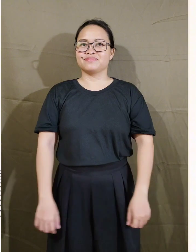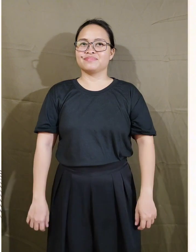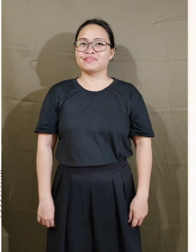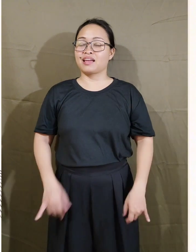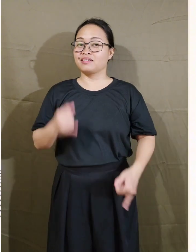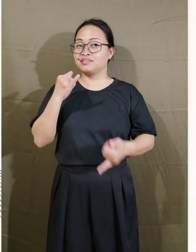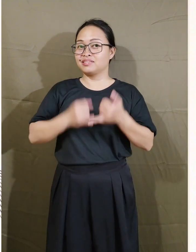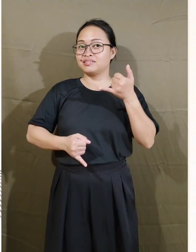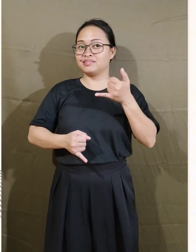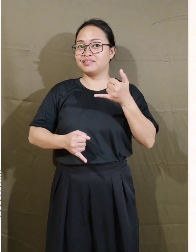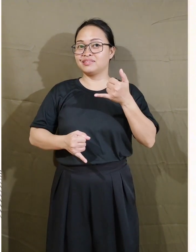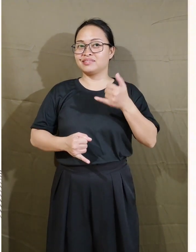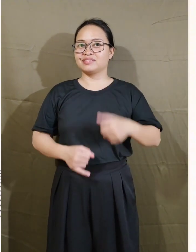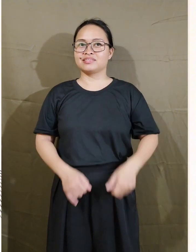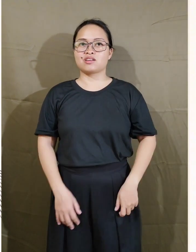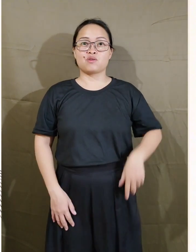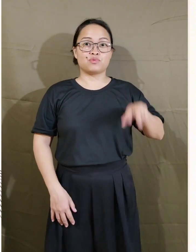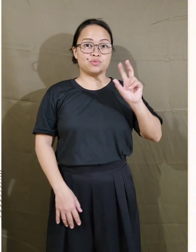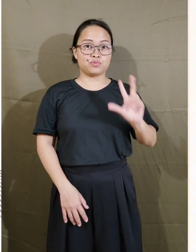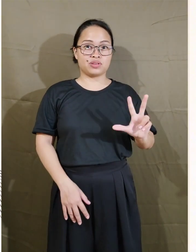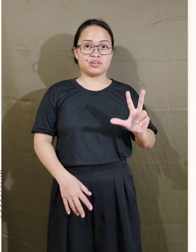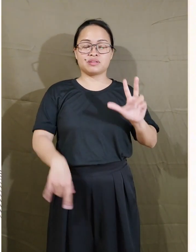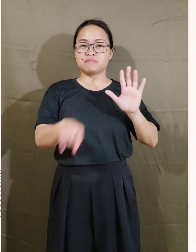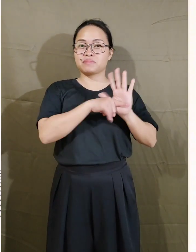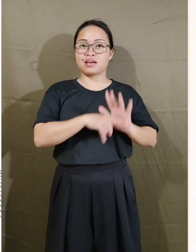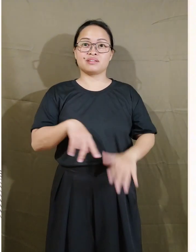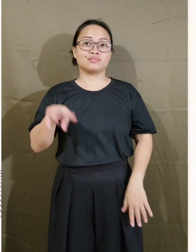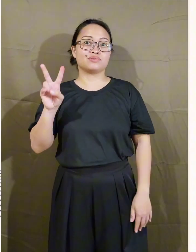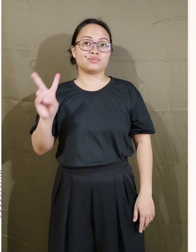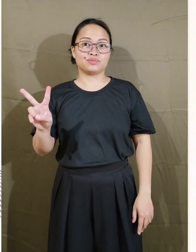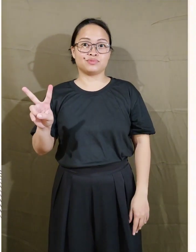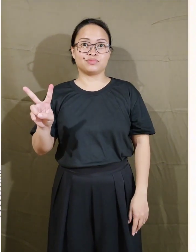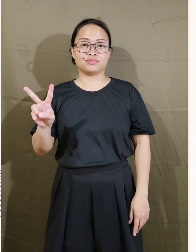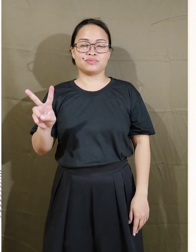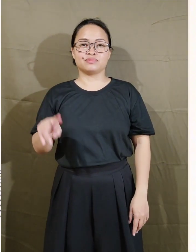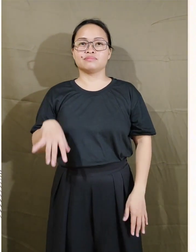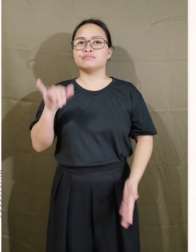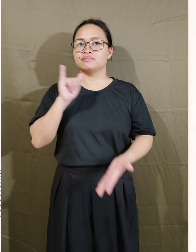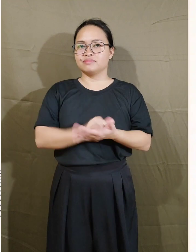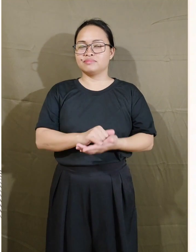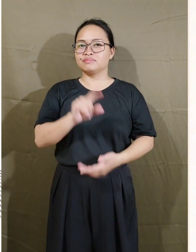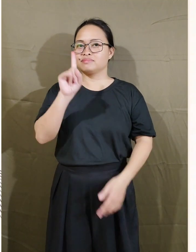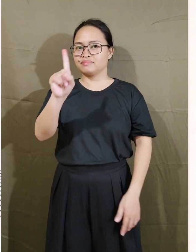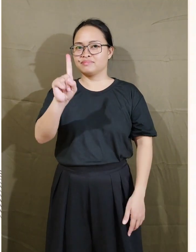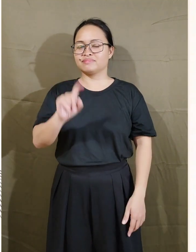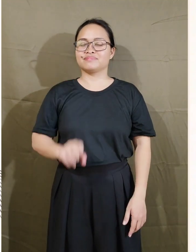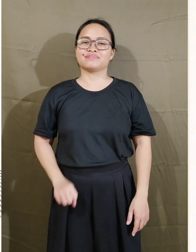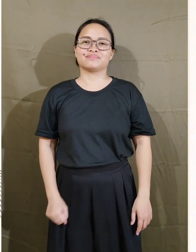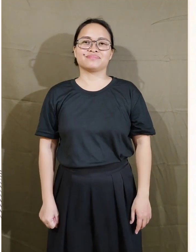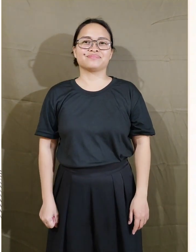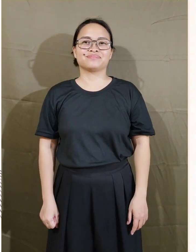And lastly, 3 minus 2, that would be 1.